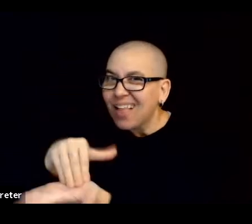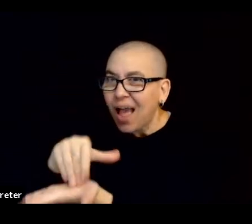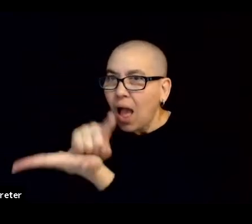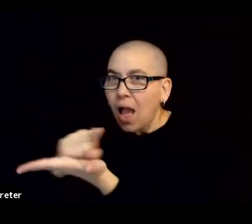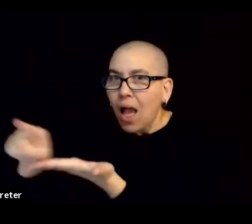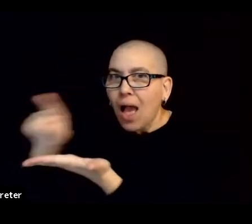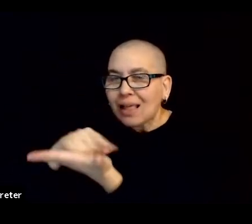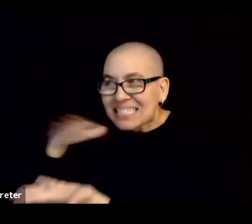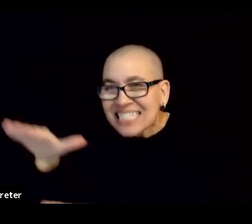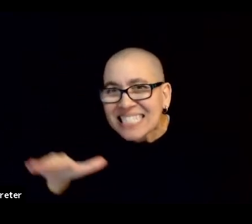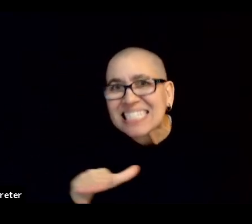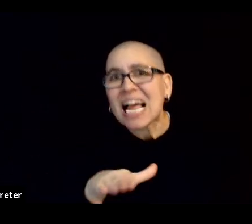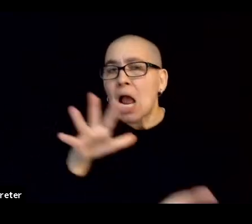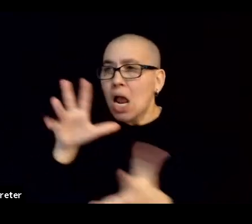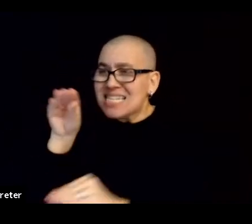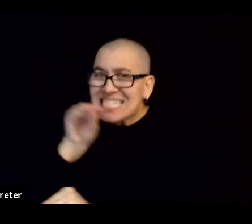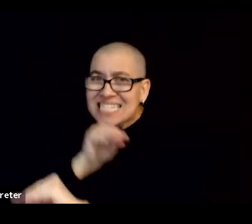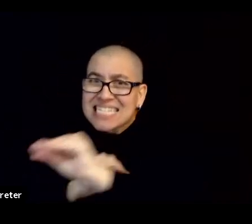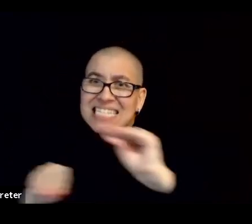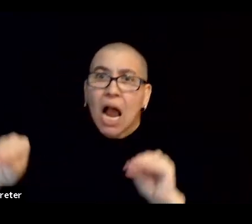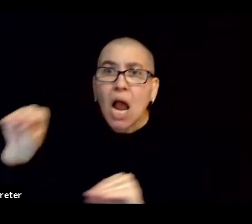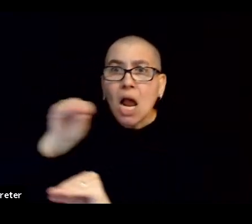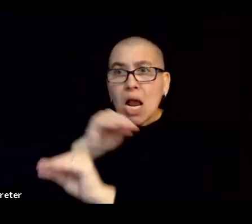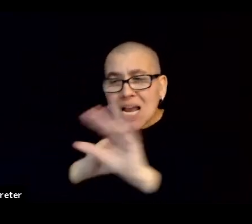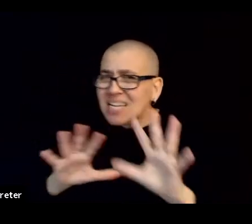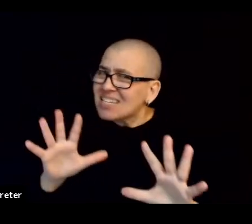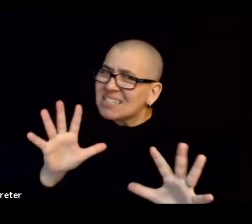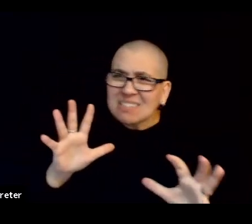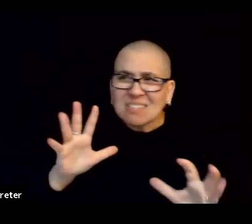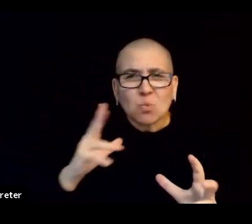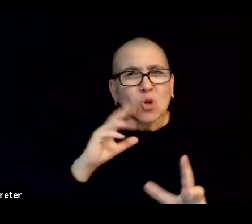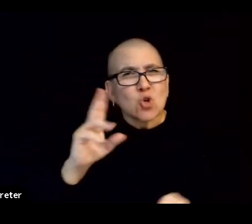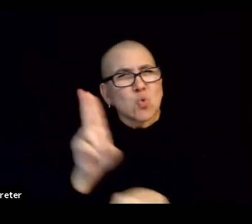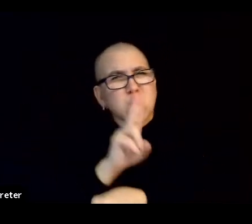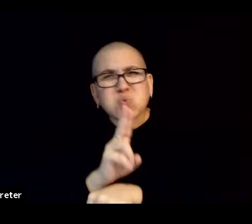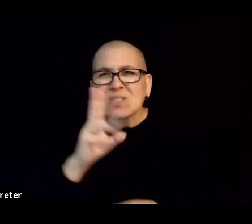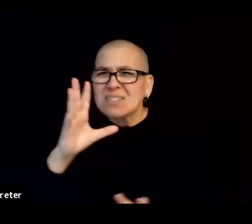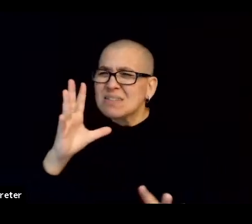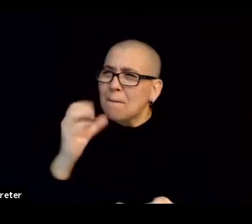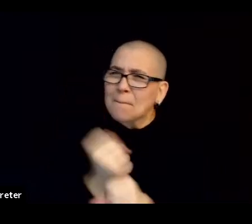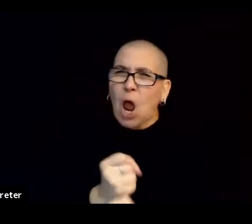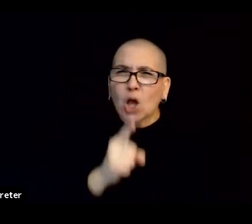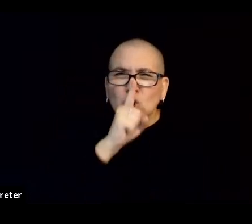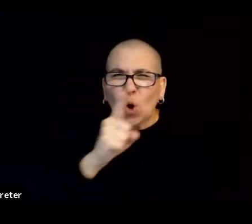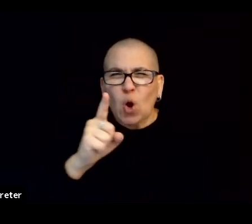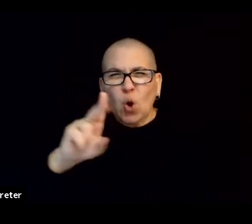any doses that are, waiting to be administered.